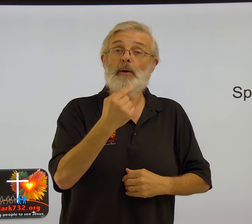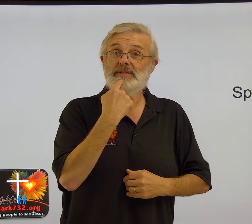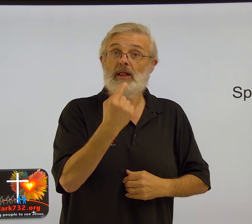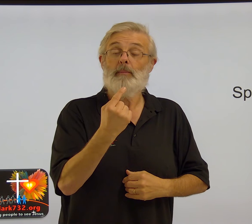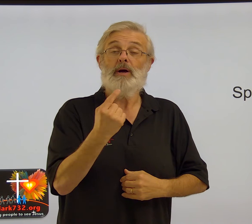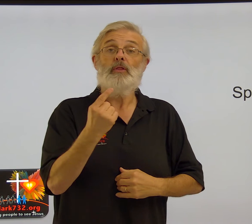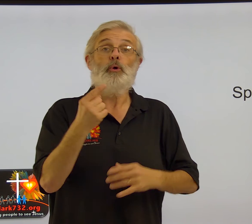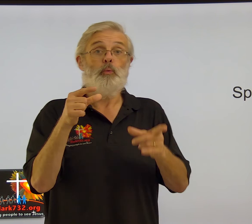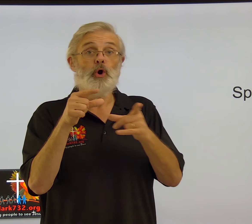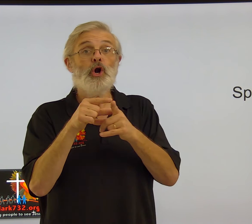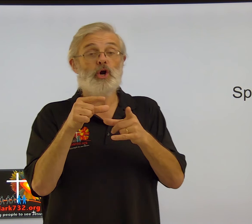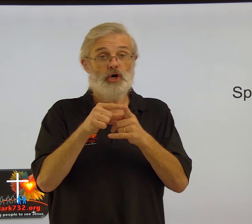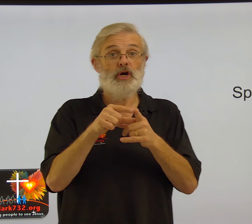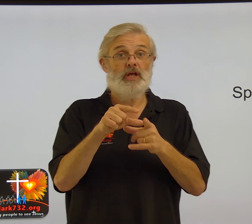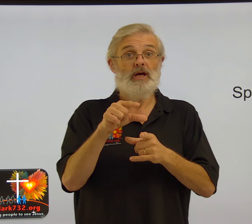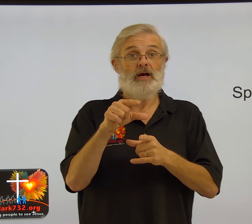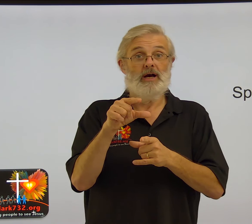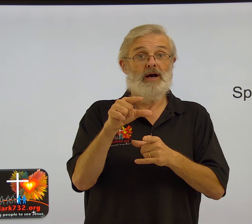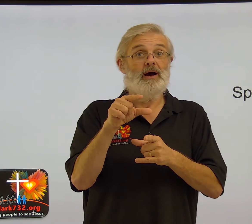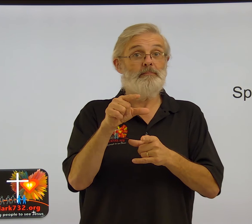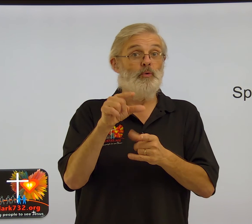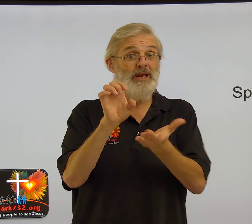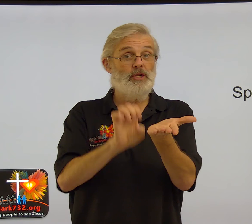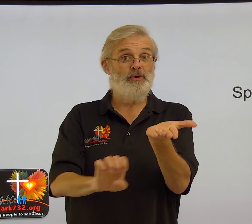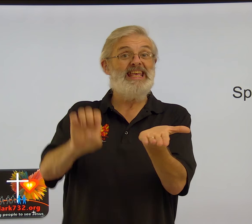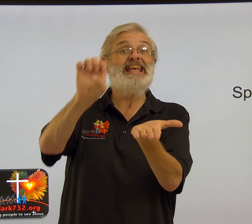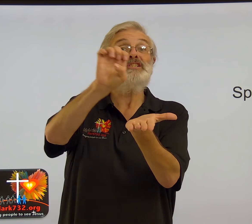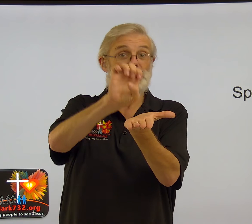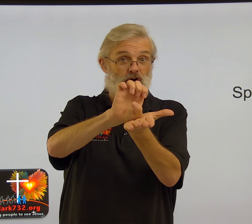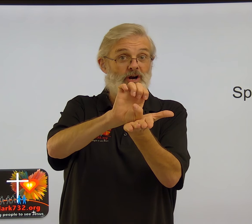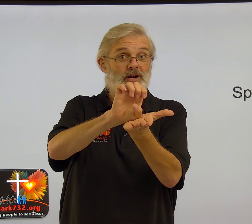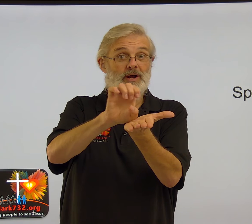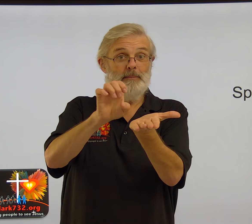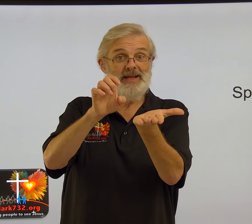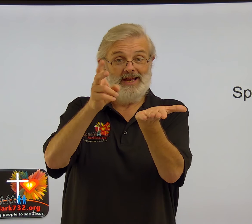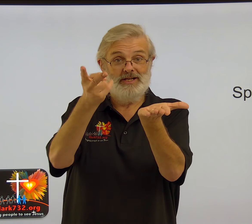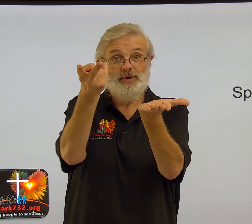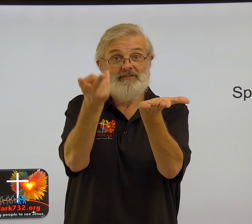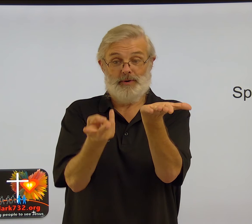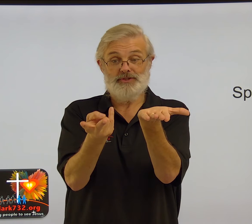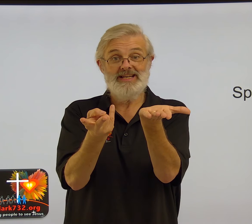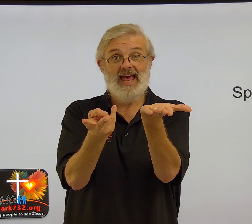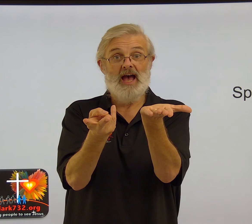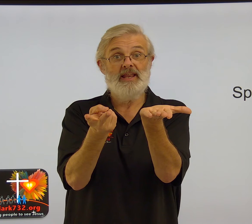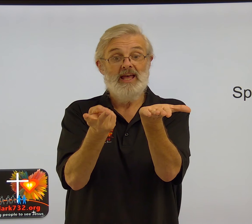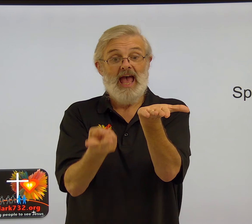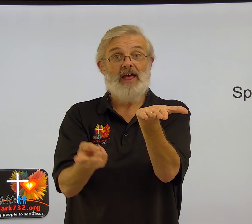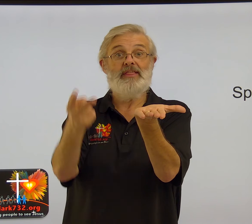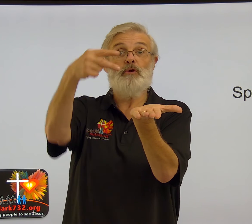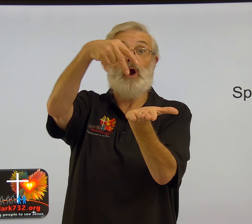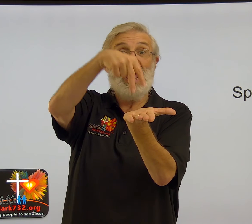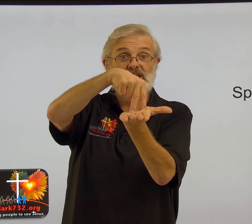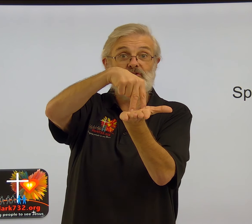tell them, the word, we do Easter because you have a person dead and they rise from the